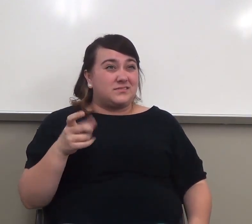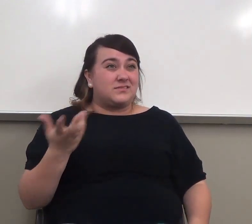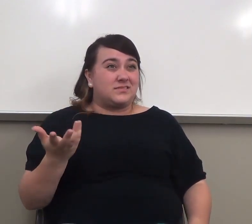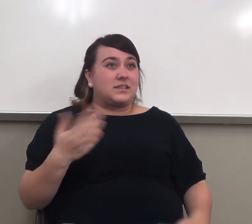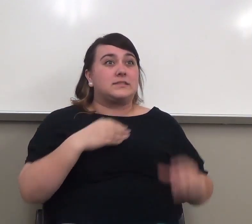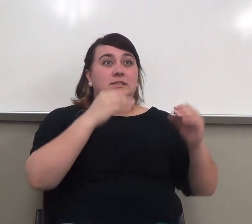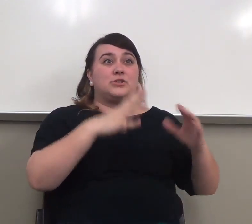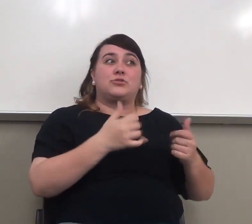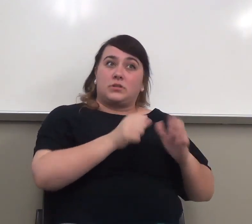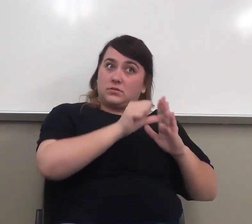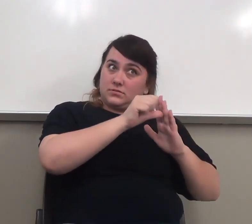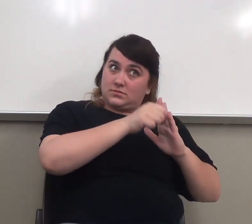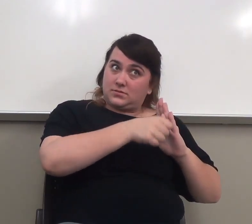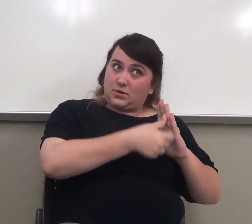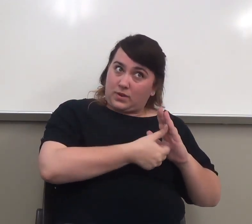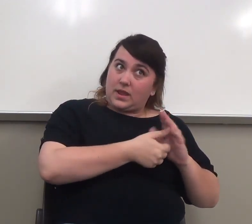this, starts to put a list on the board,